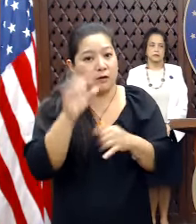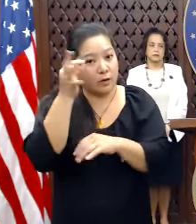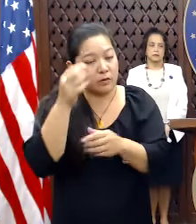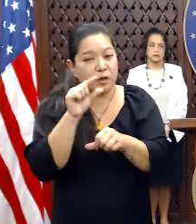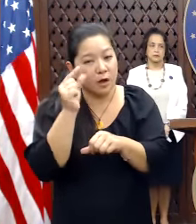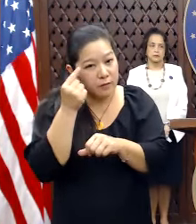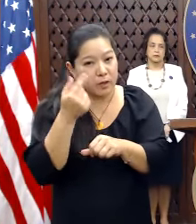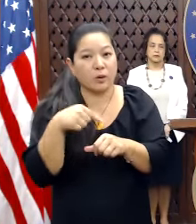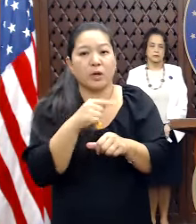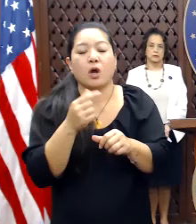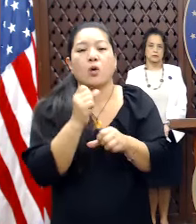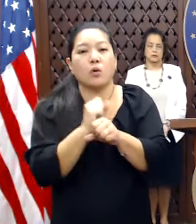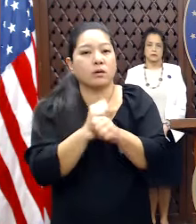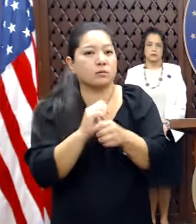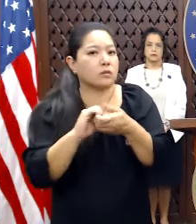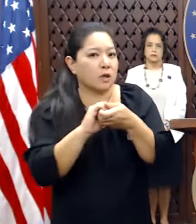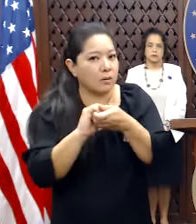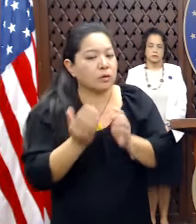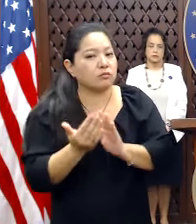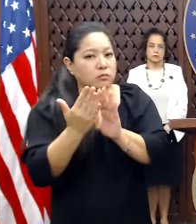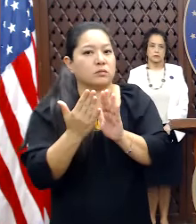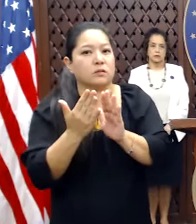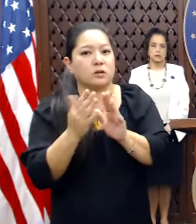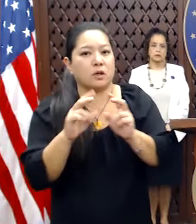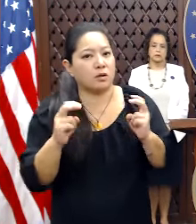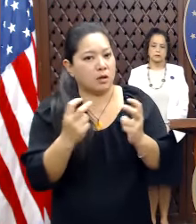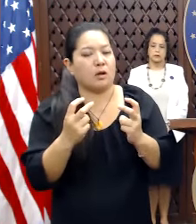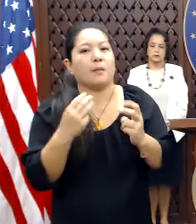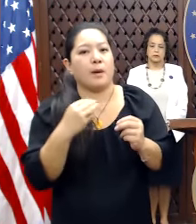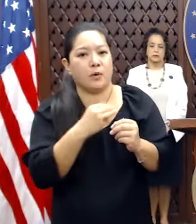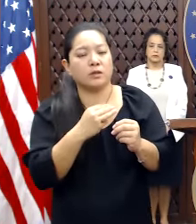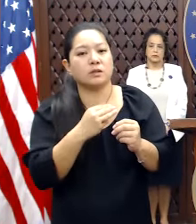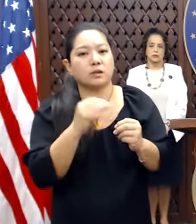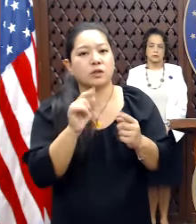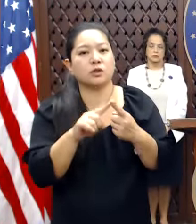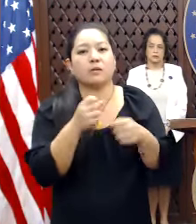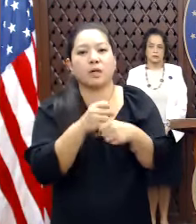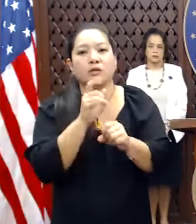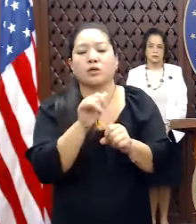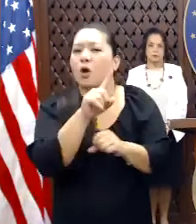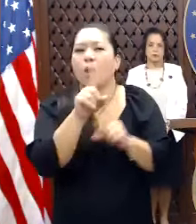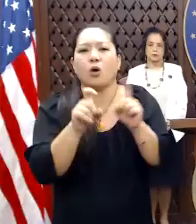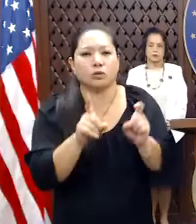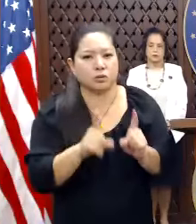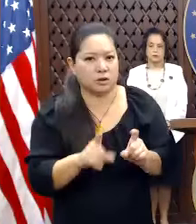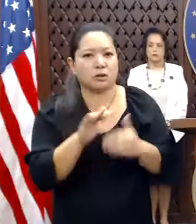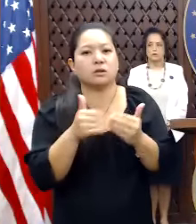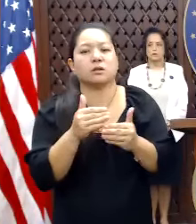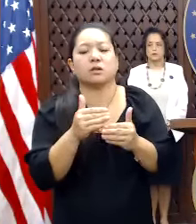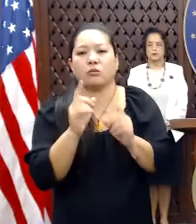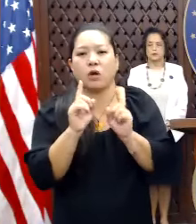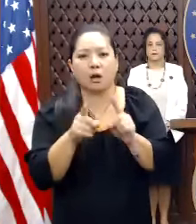very closely with our cabinet members and our federal counterparts to ensure that those questions are answered and that these